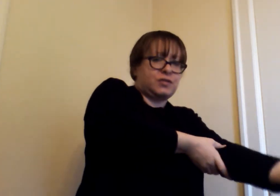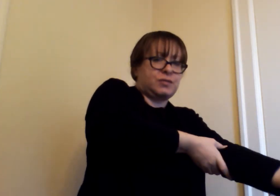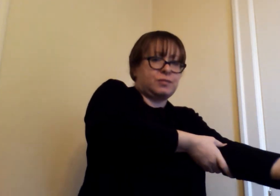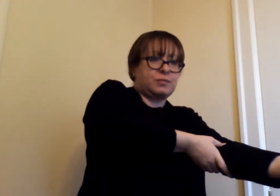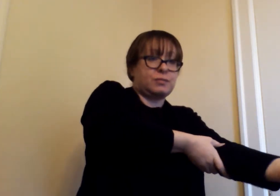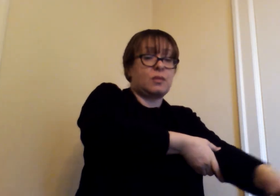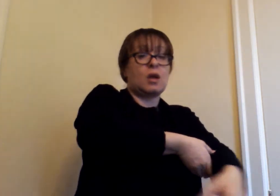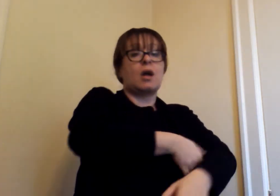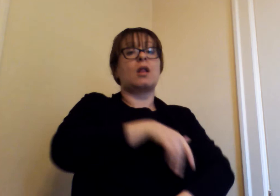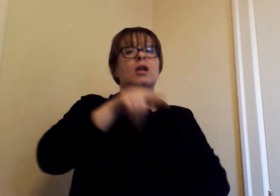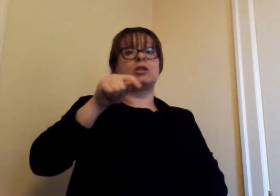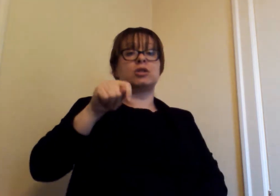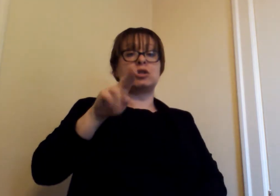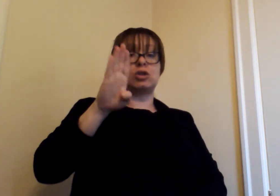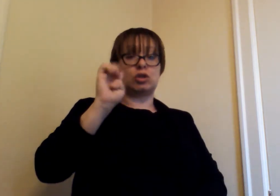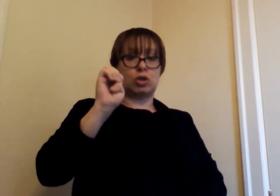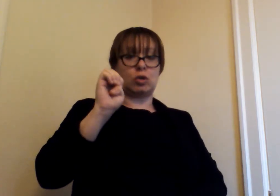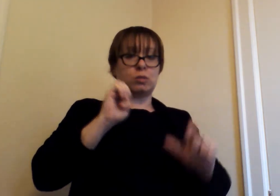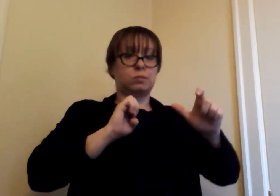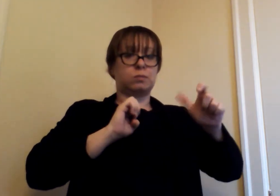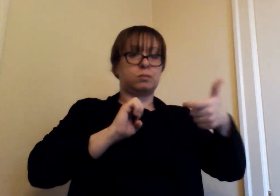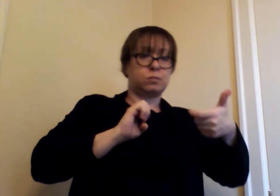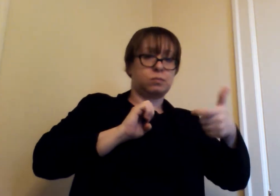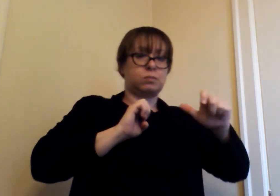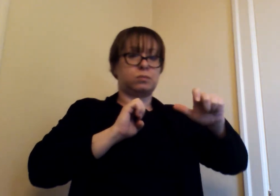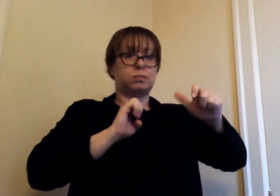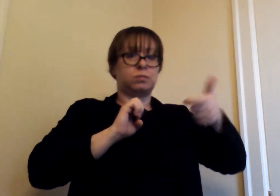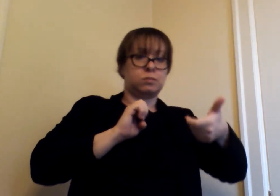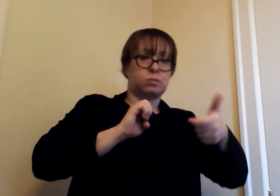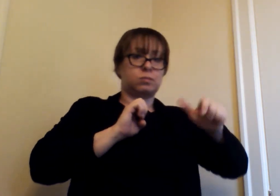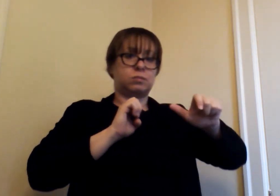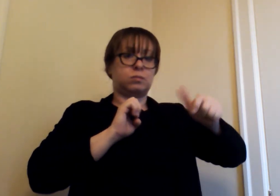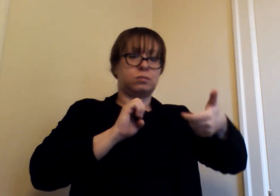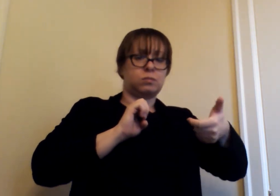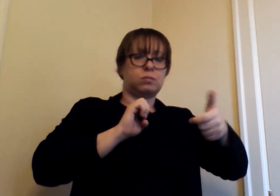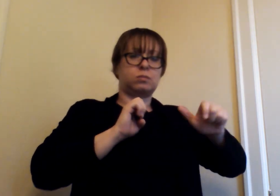blood sample. We're almost finished here. Are you doing okay? Fine.